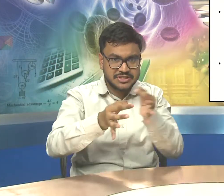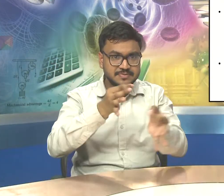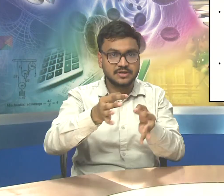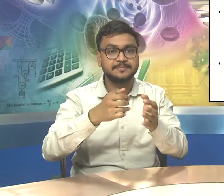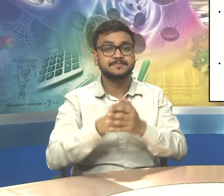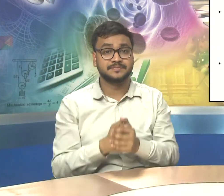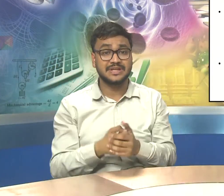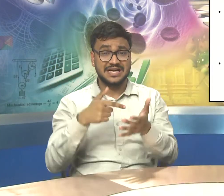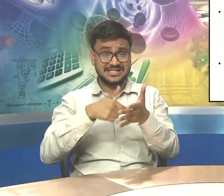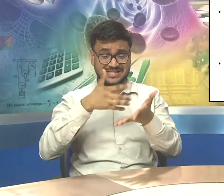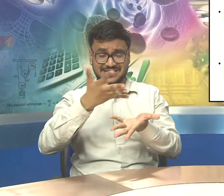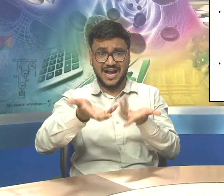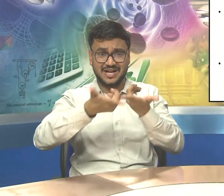Introduction.